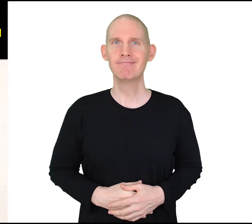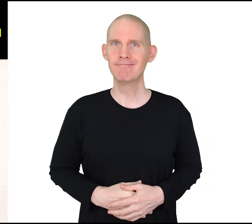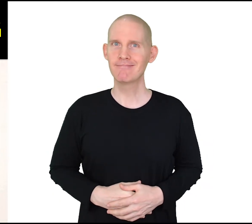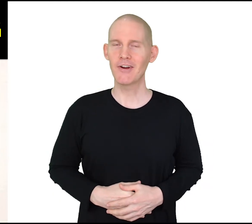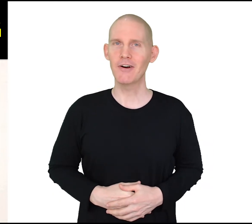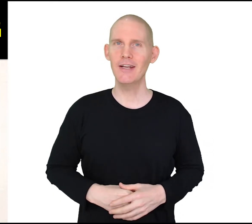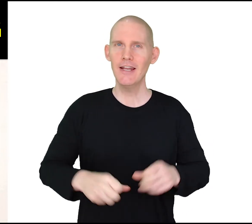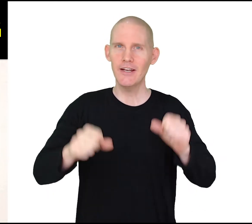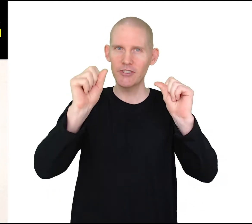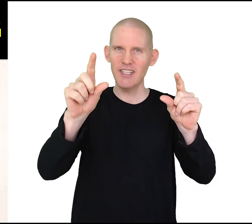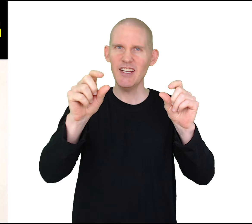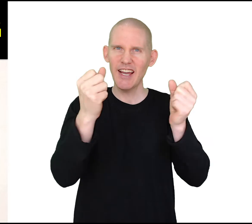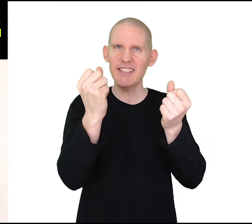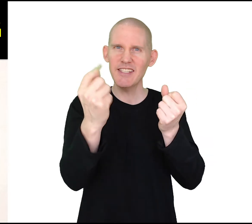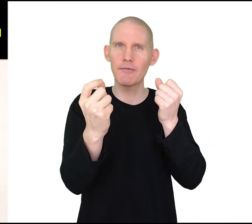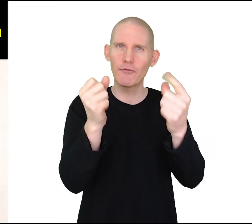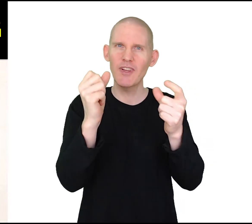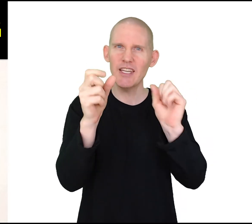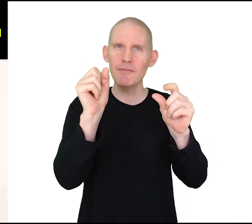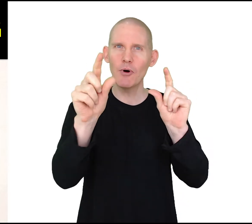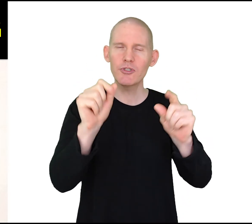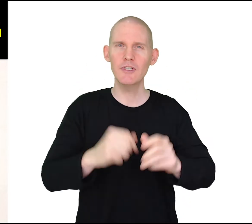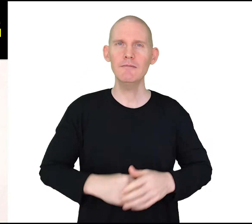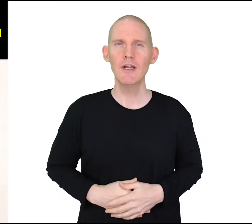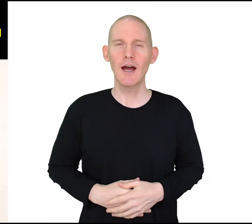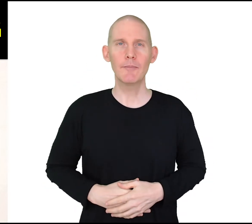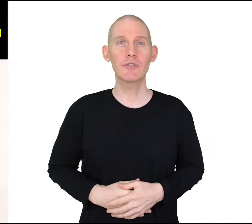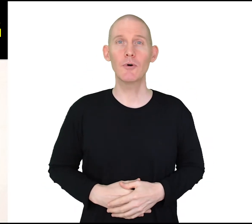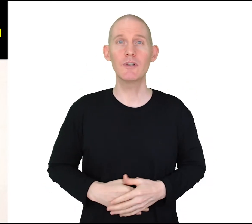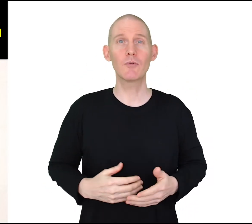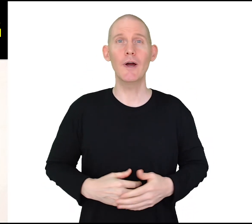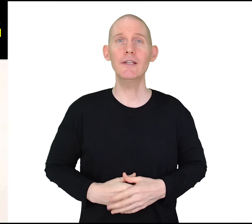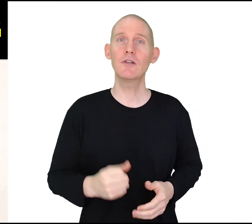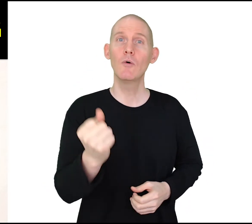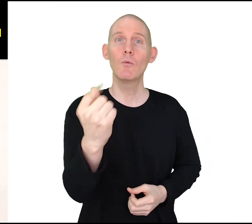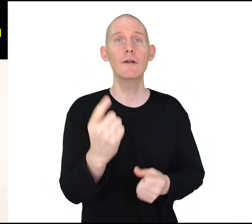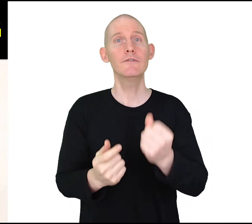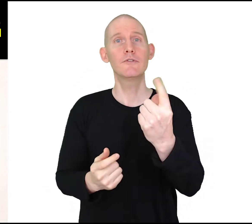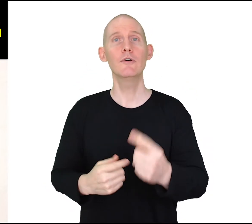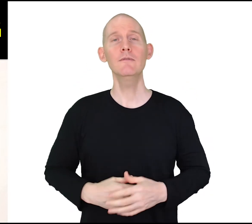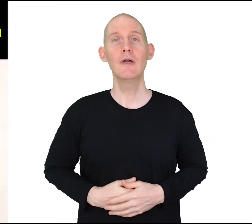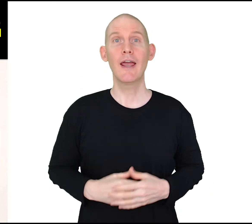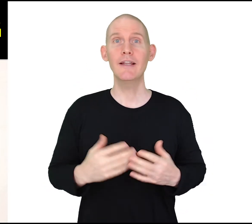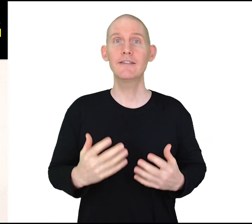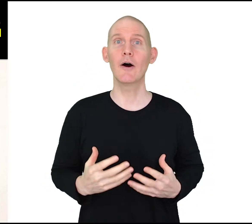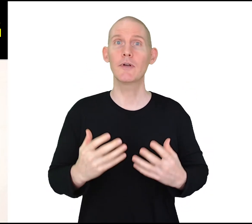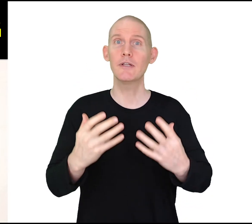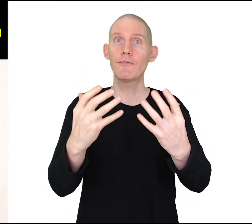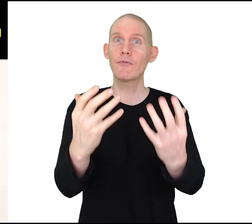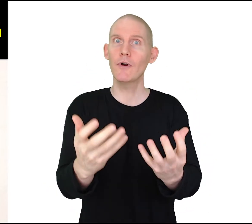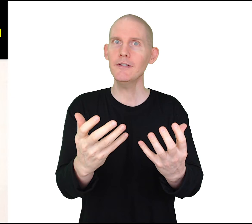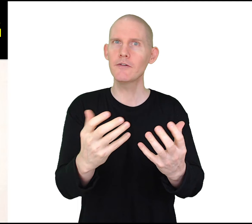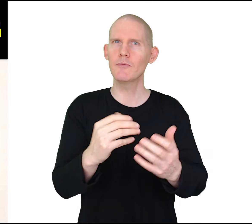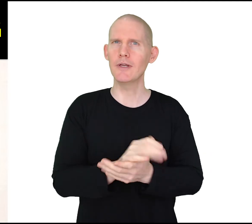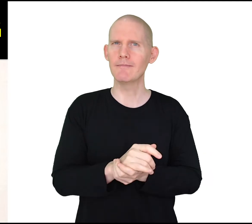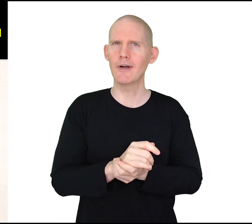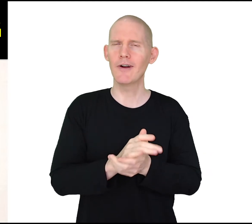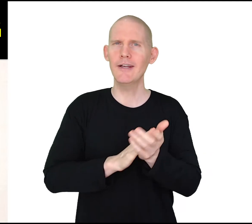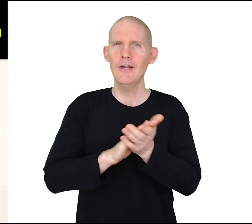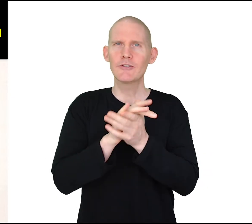All right, now see, it has that flicking motion. I'm just going twice, 1, 2, and it's out in front of me. All right, so let's